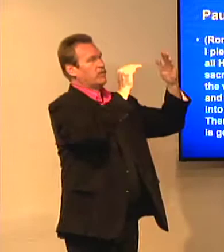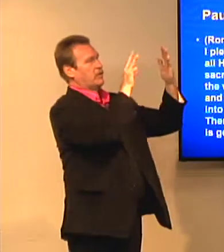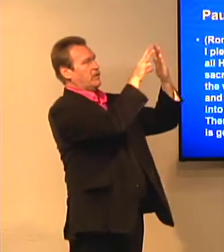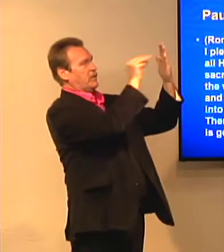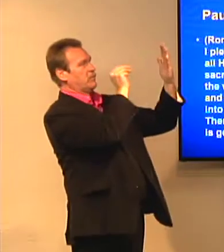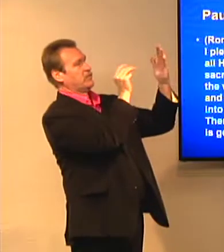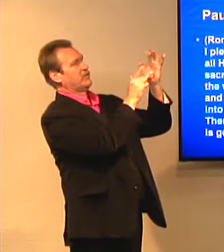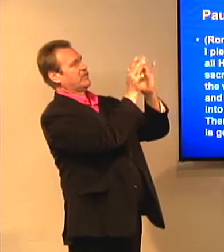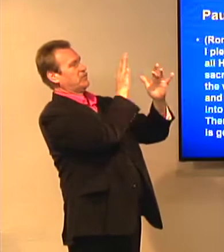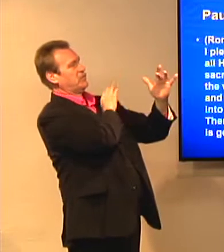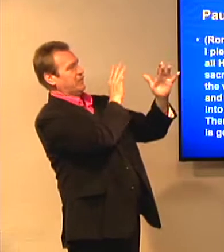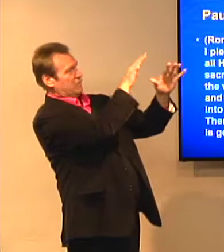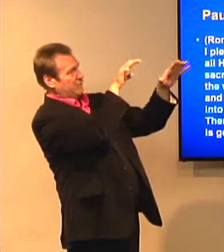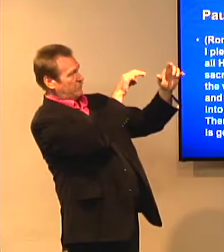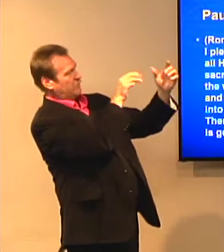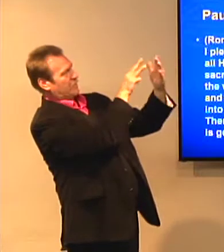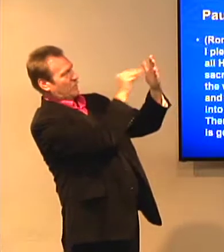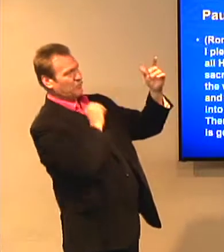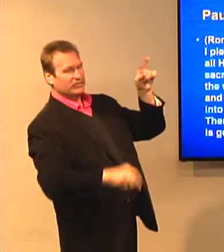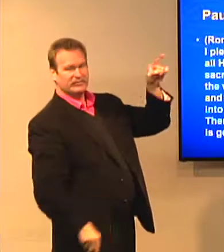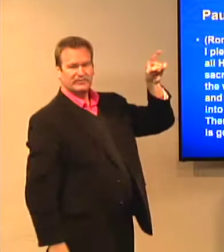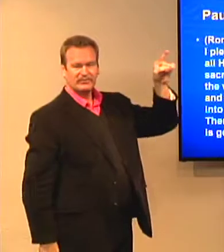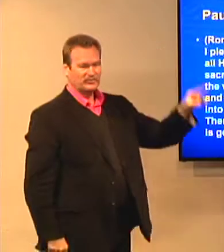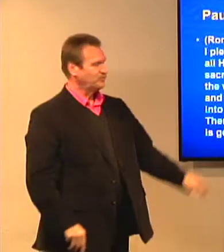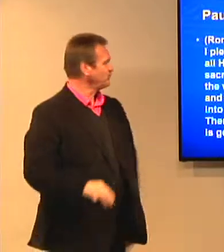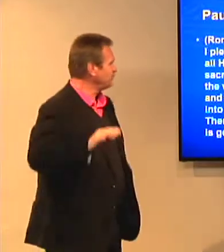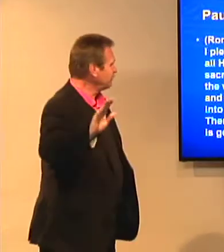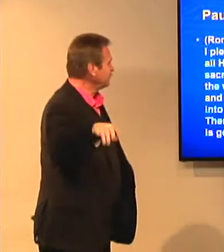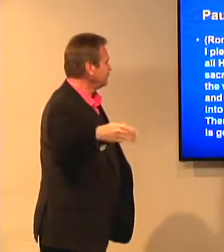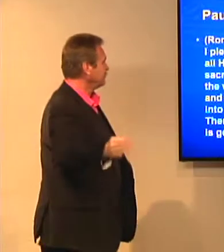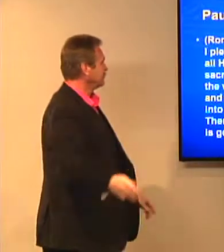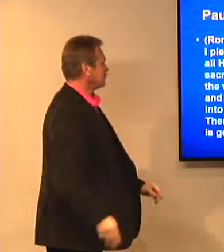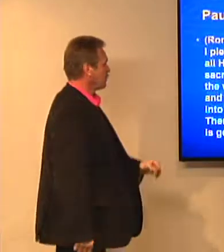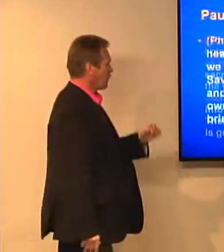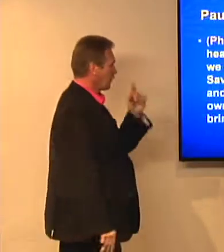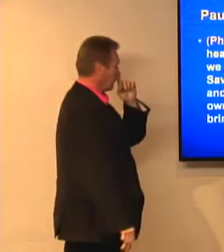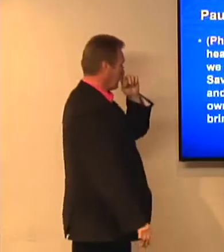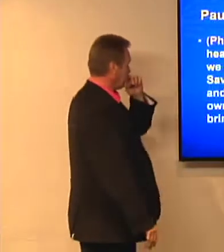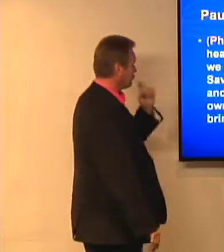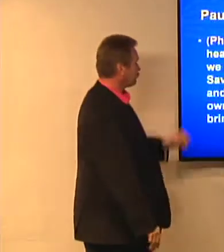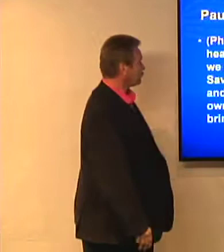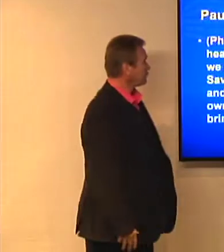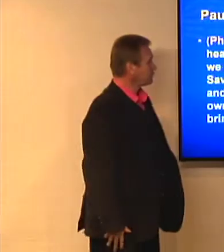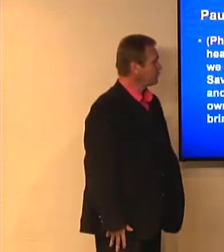Instead, focus on heaven as your eternal home and follow what God says.